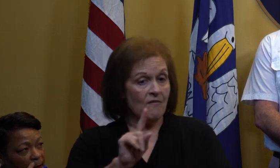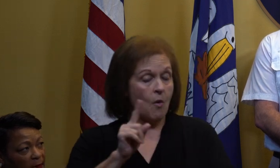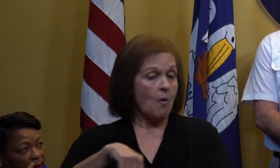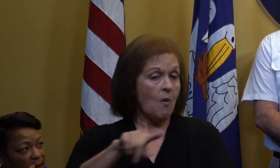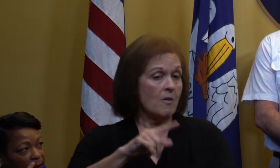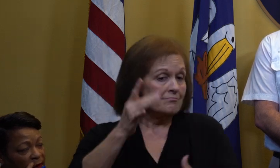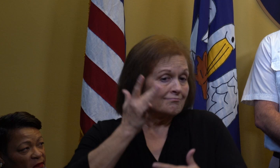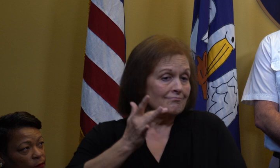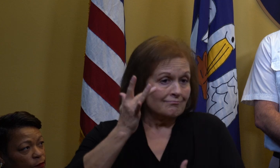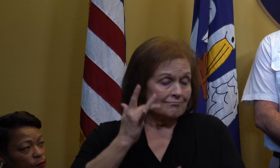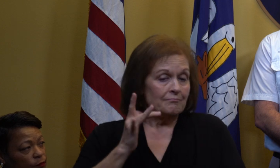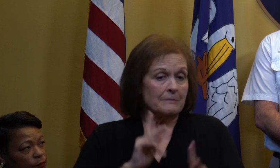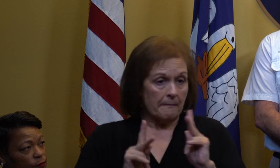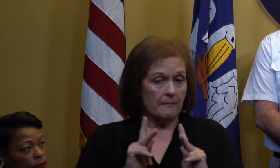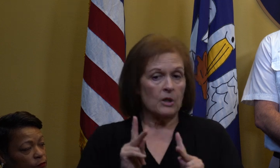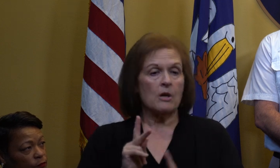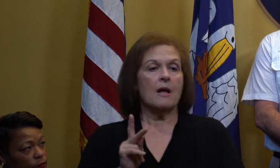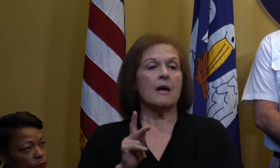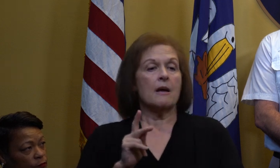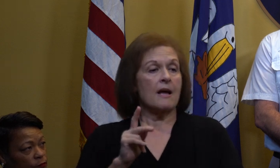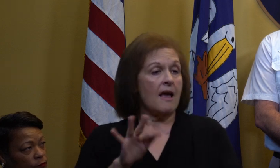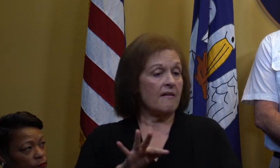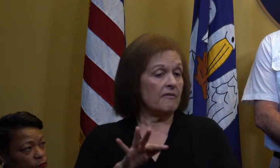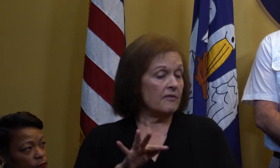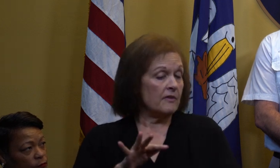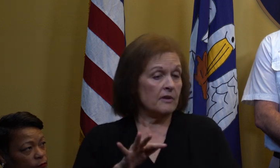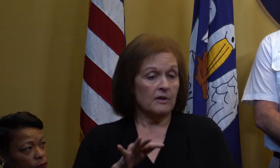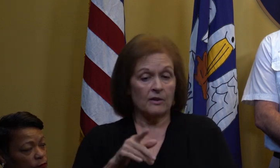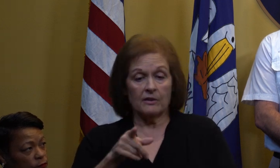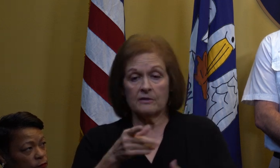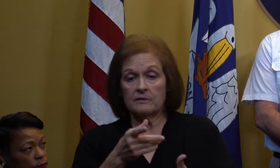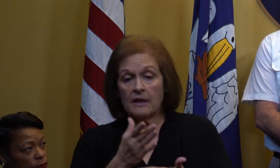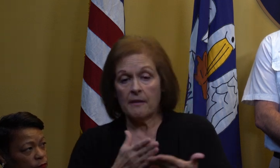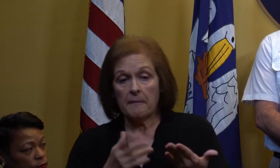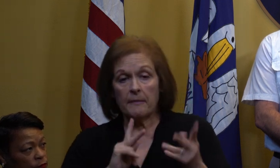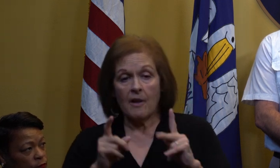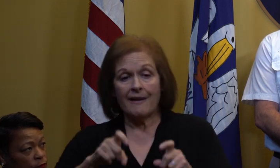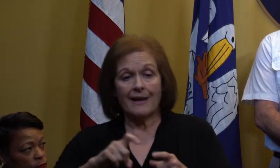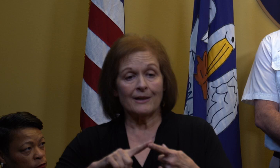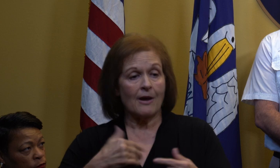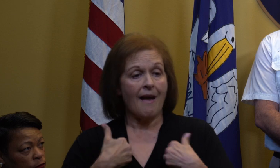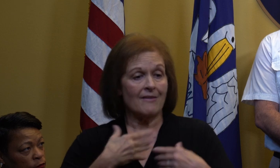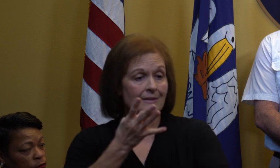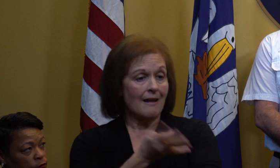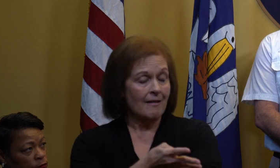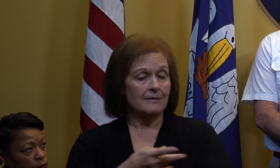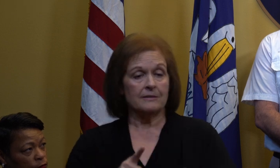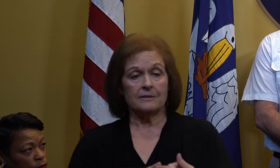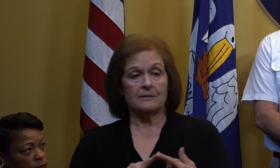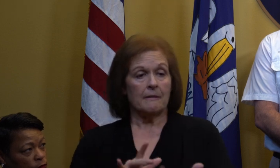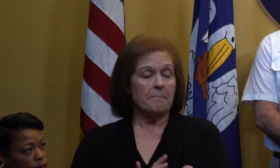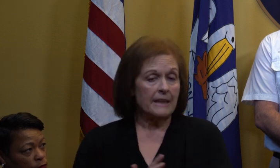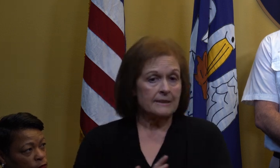said, that are medically needy and vulnerable, and that require medical treatments such as dialysis or other medical treatments,